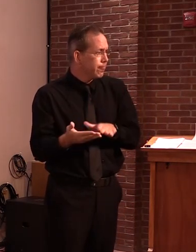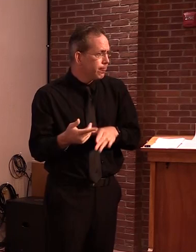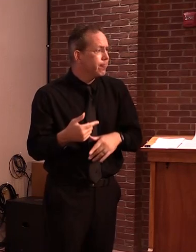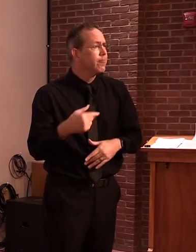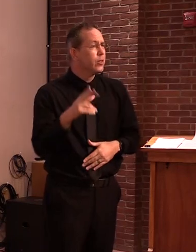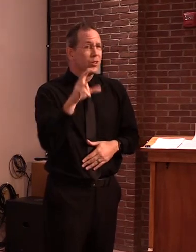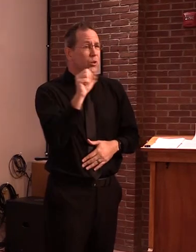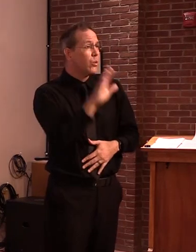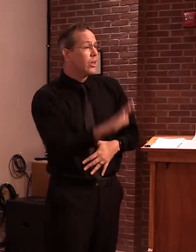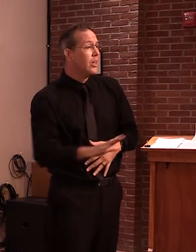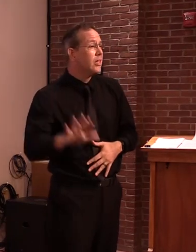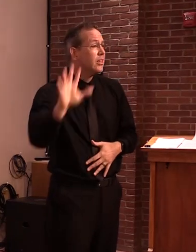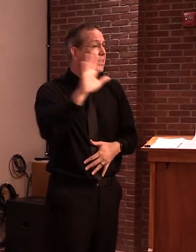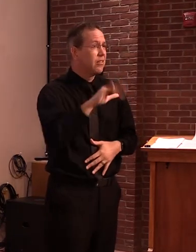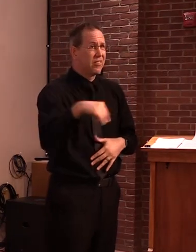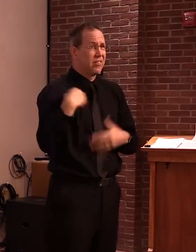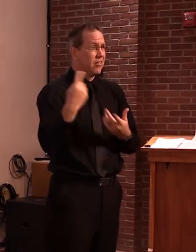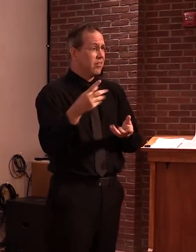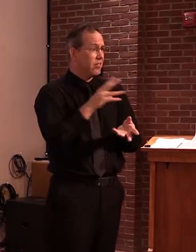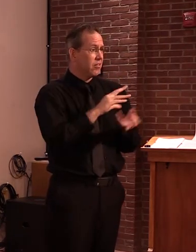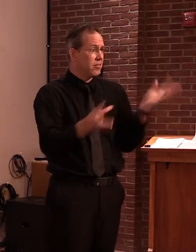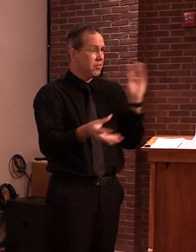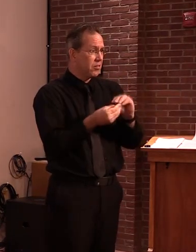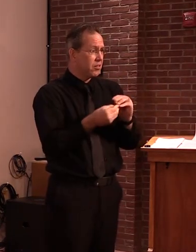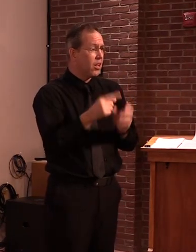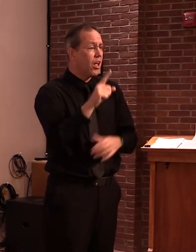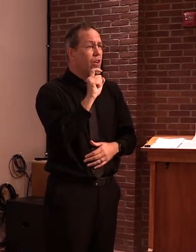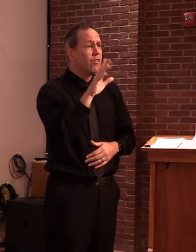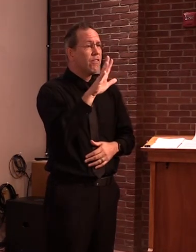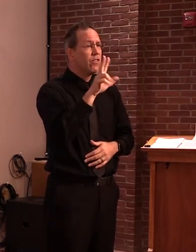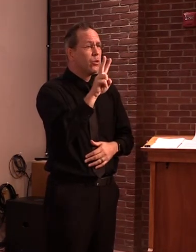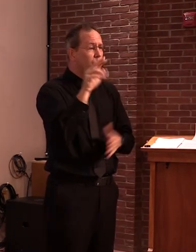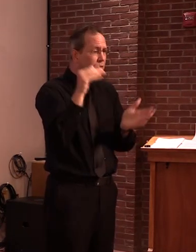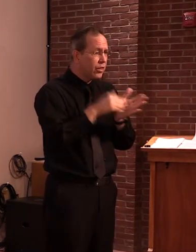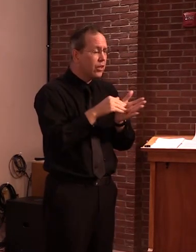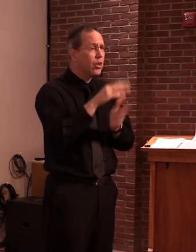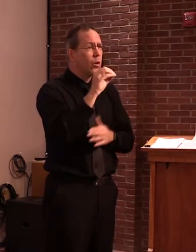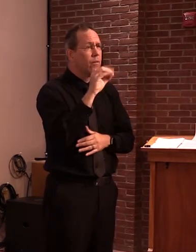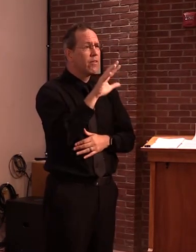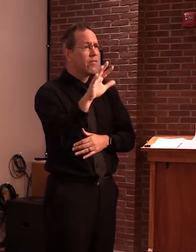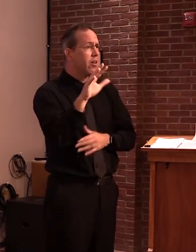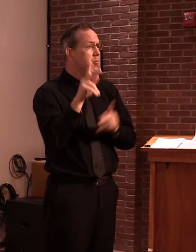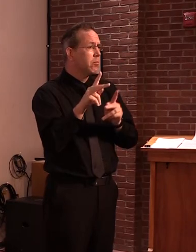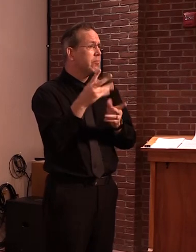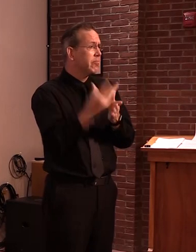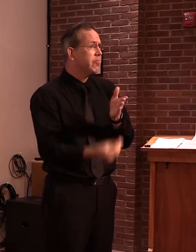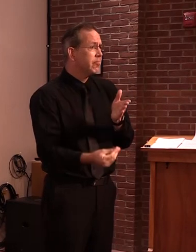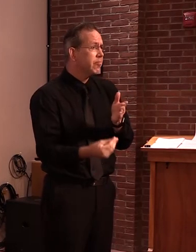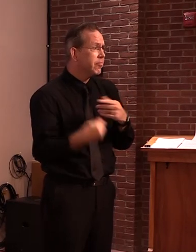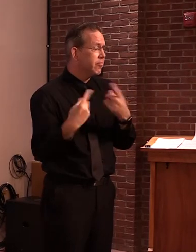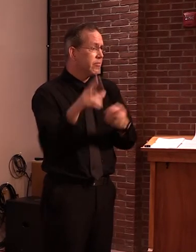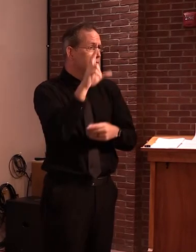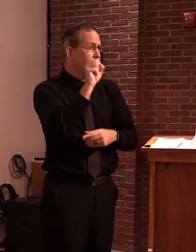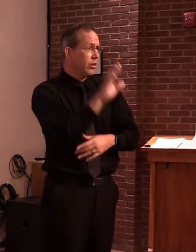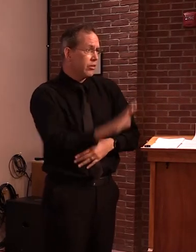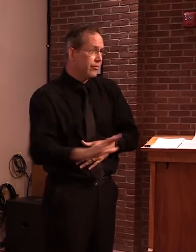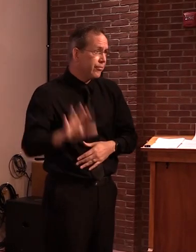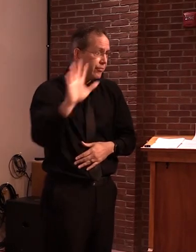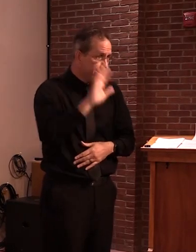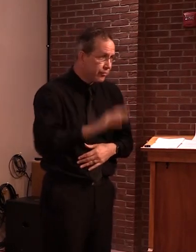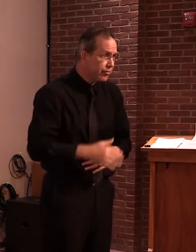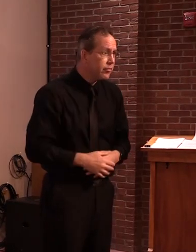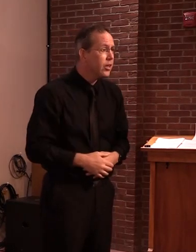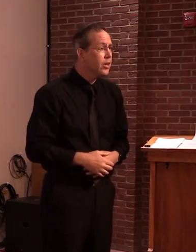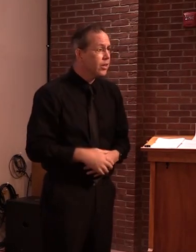threshold of 150,000 lives lost to the coronavirus, tragically including another Vermont